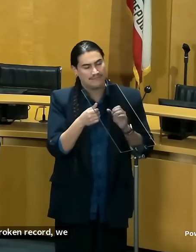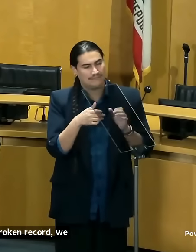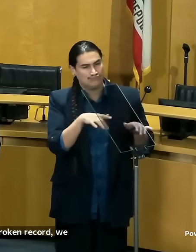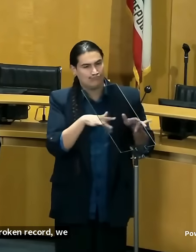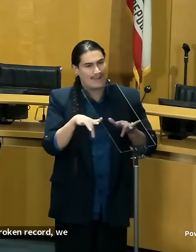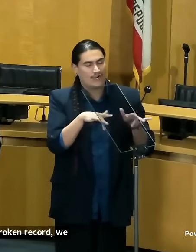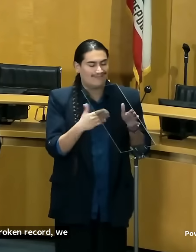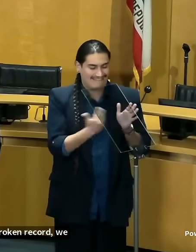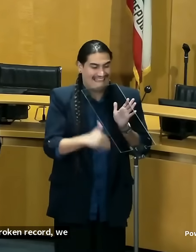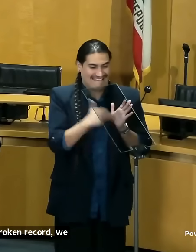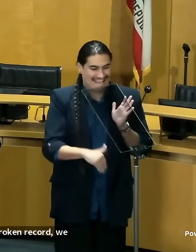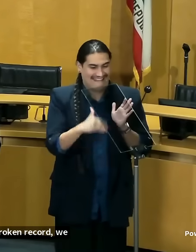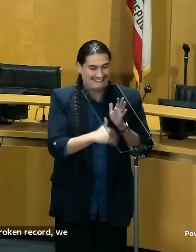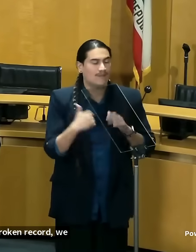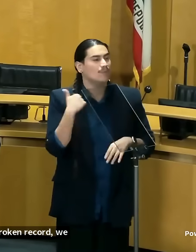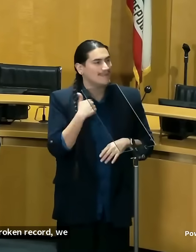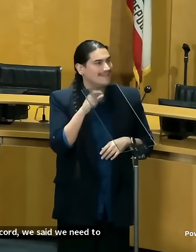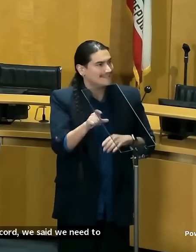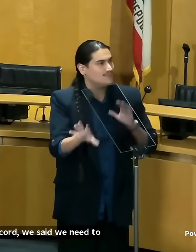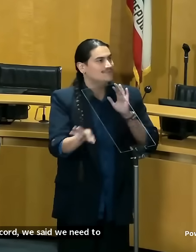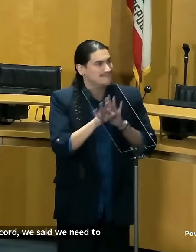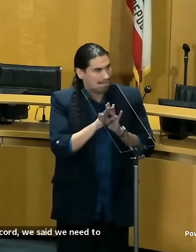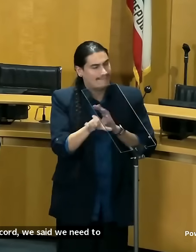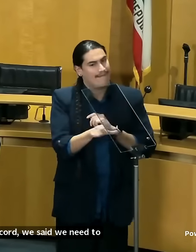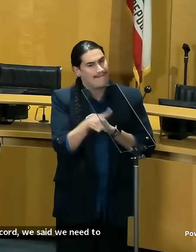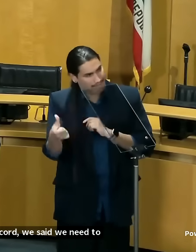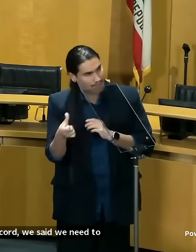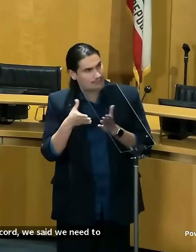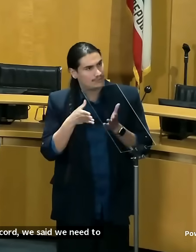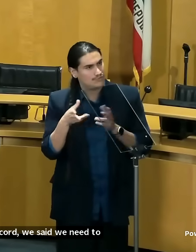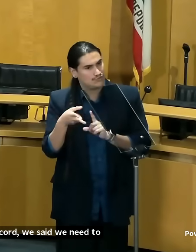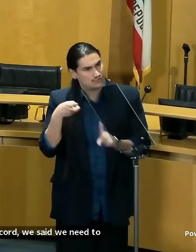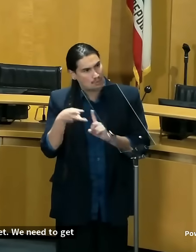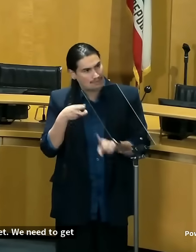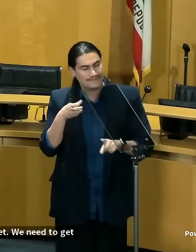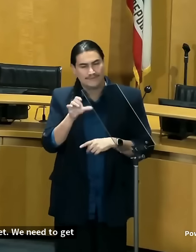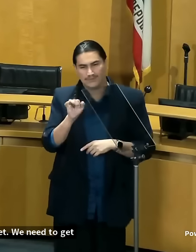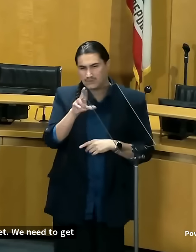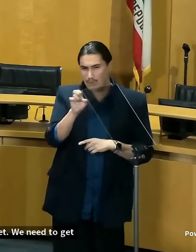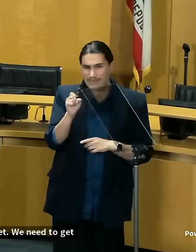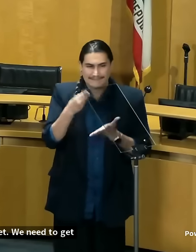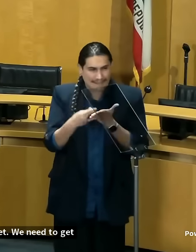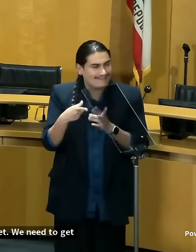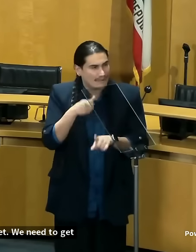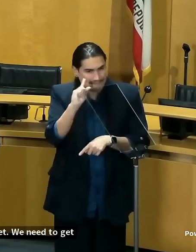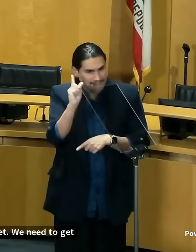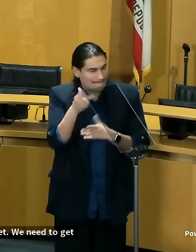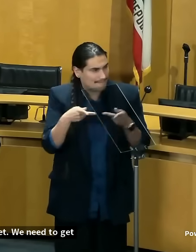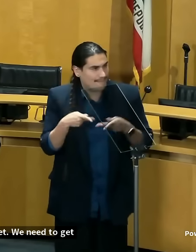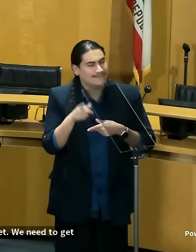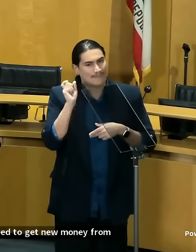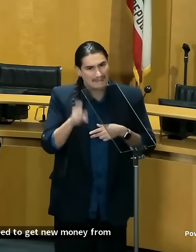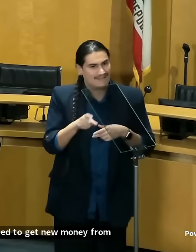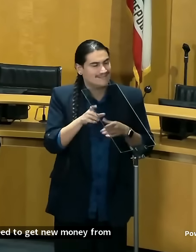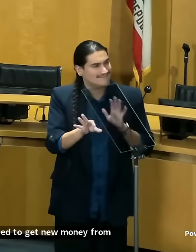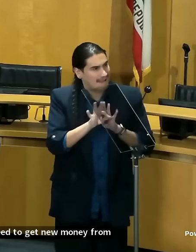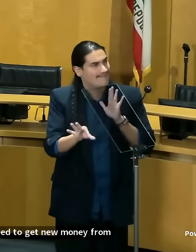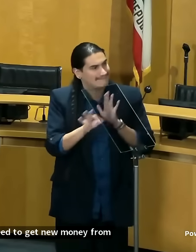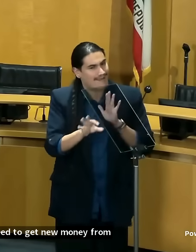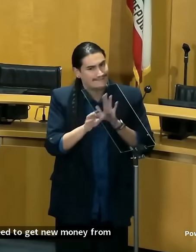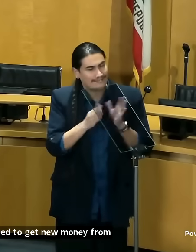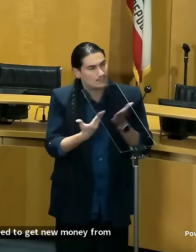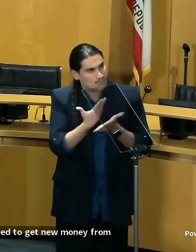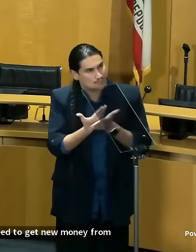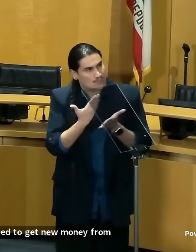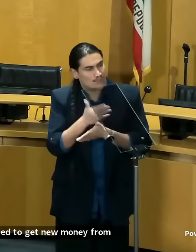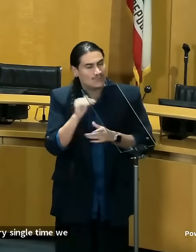to get into another pocket. We need to get new money from somewhere. And every single time we brought